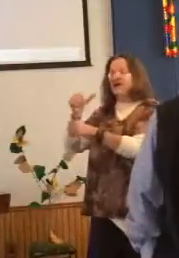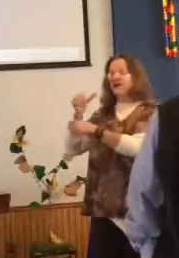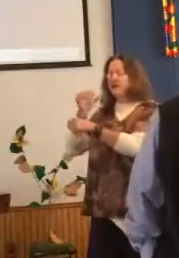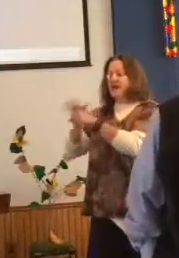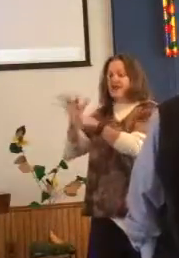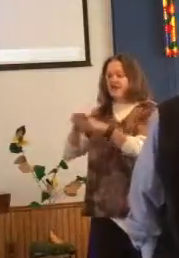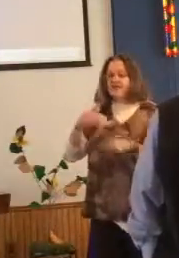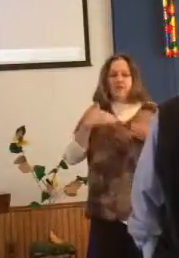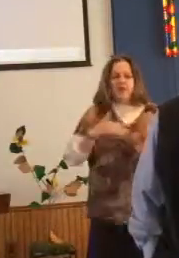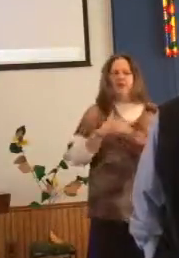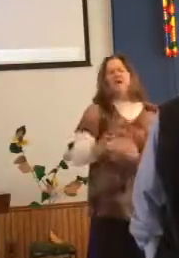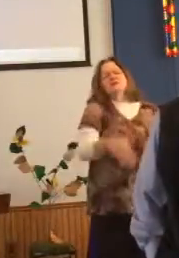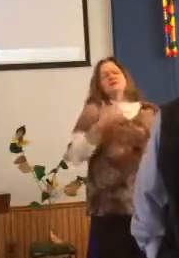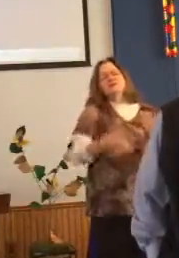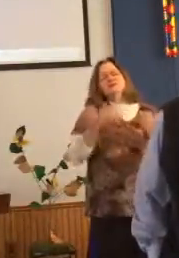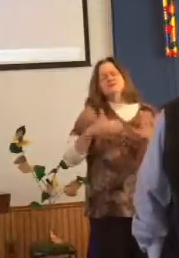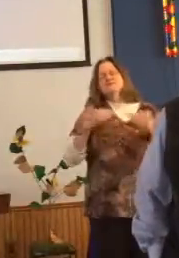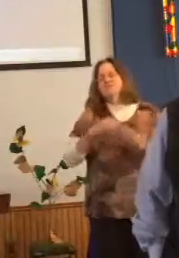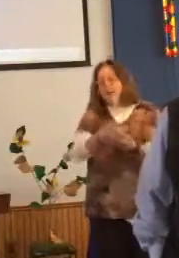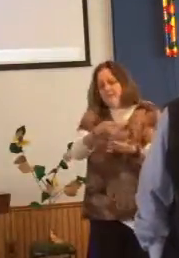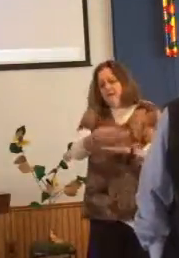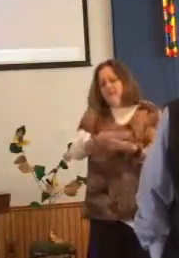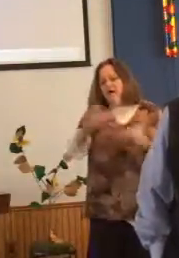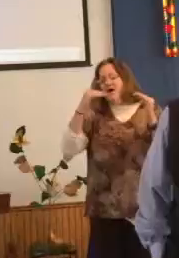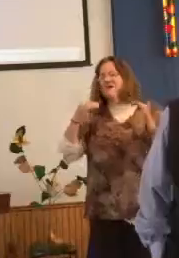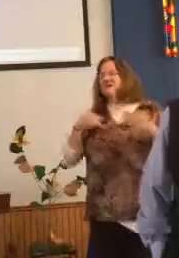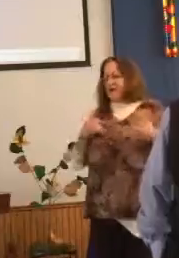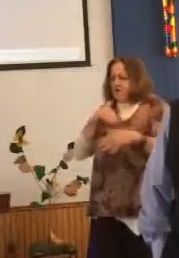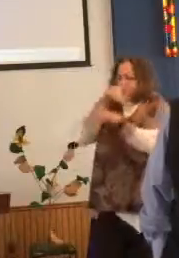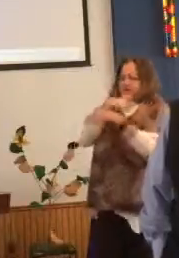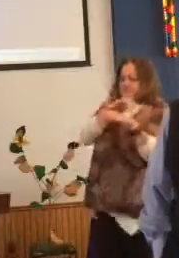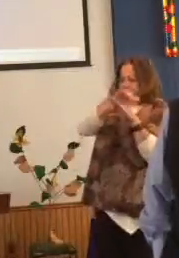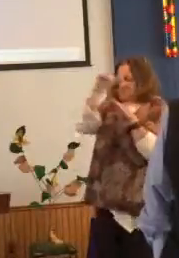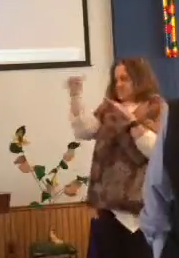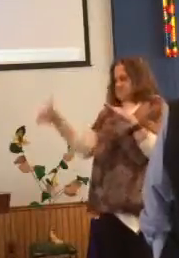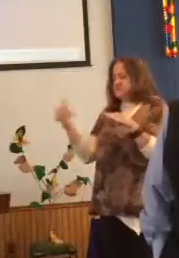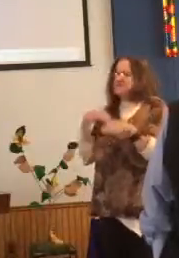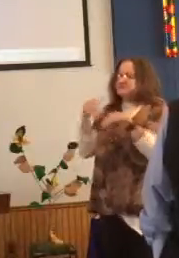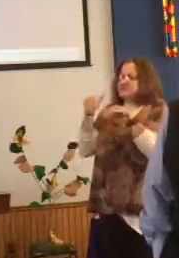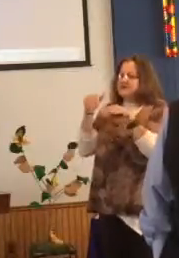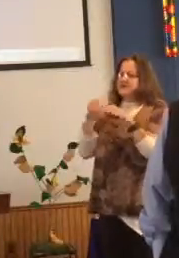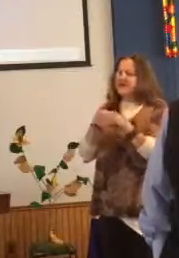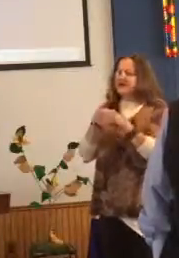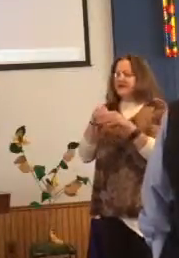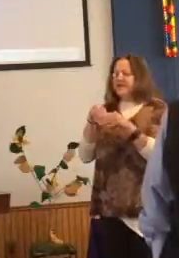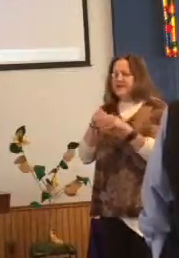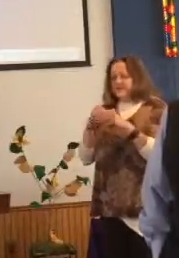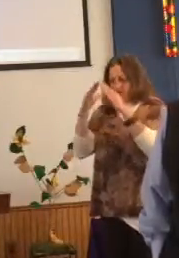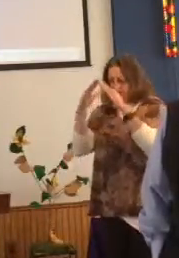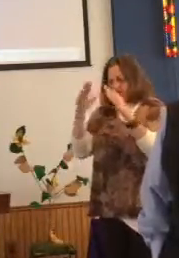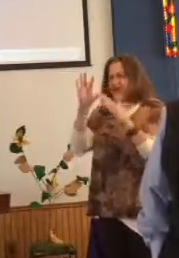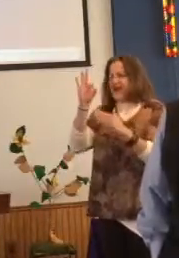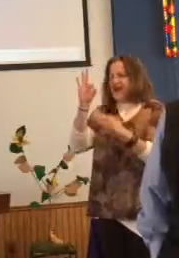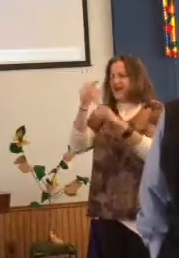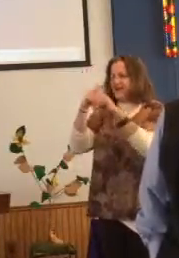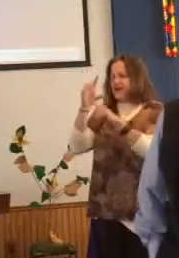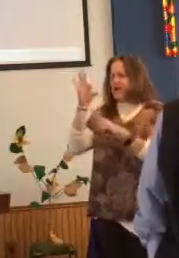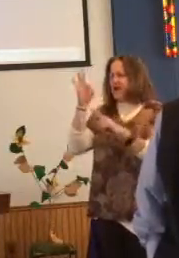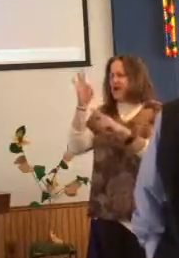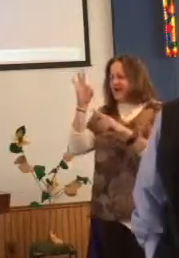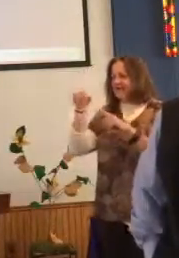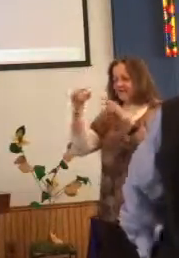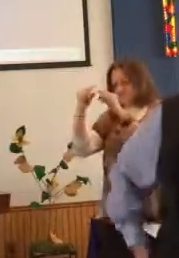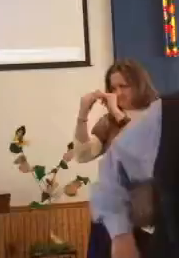good time. And let me tell you, 5 kids and 2 adults and a dog in a 9x9 tent